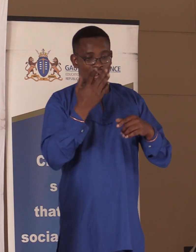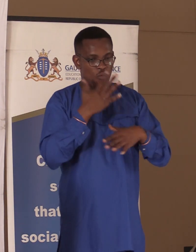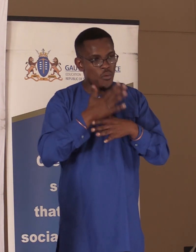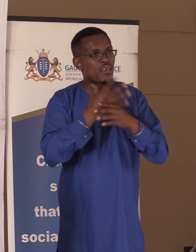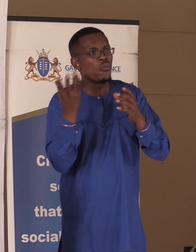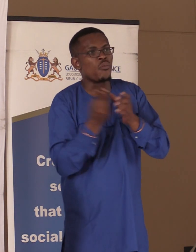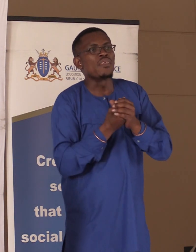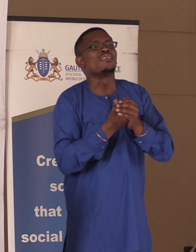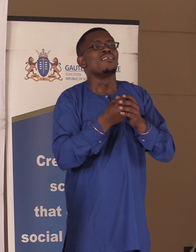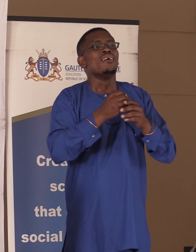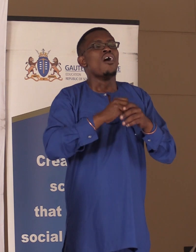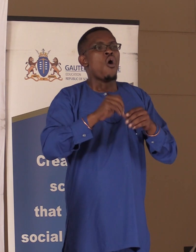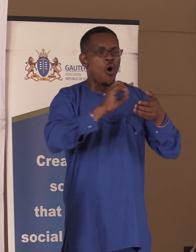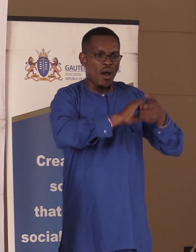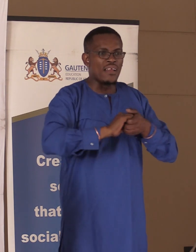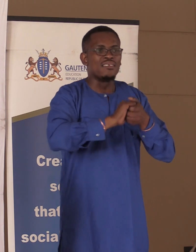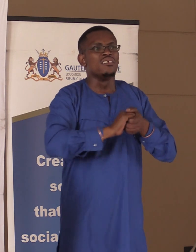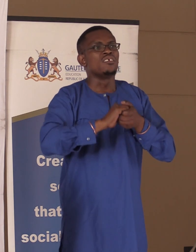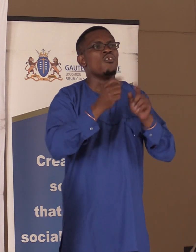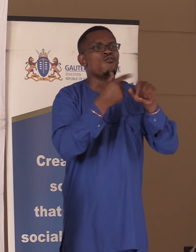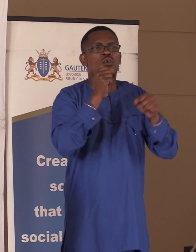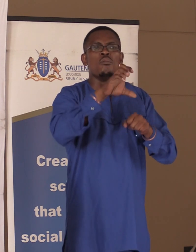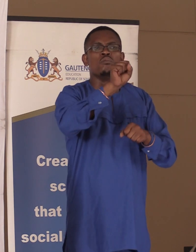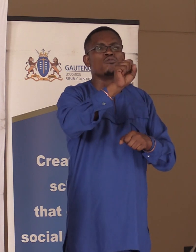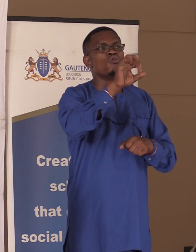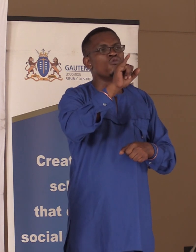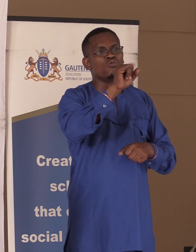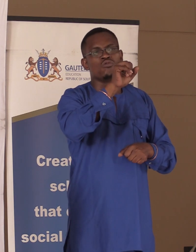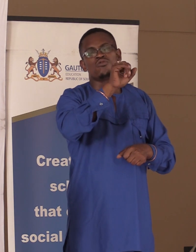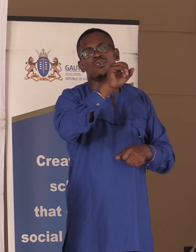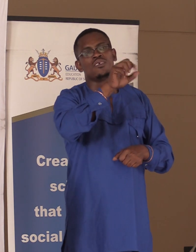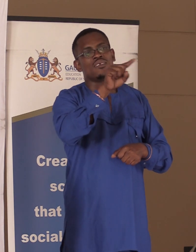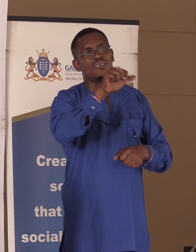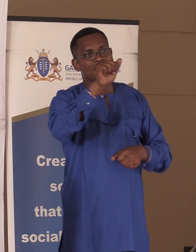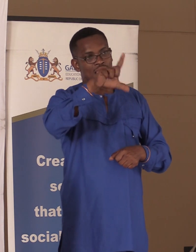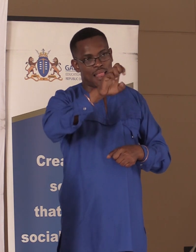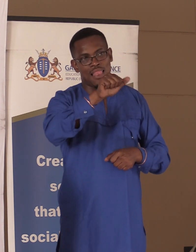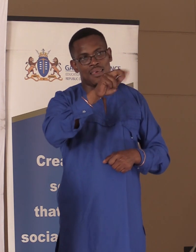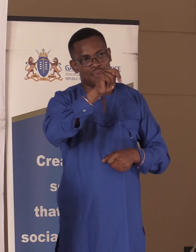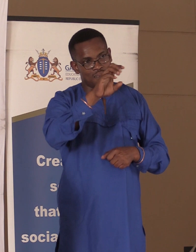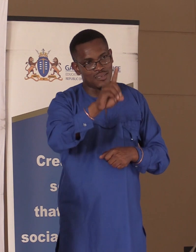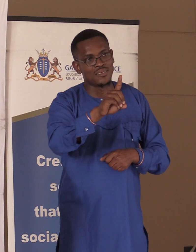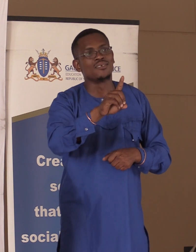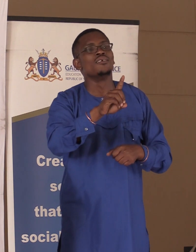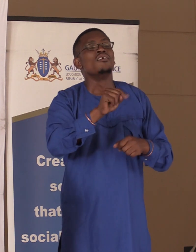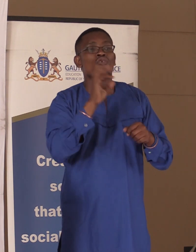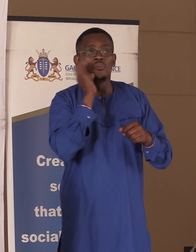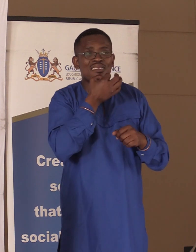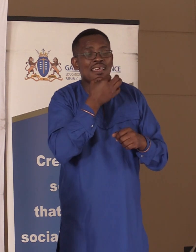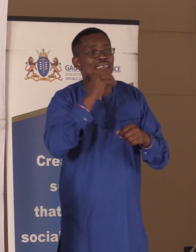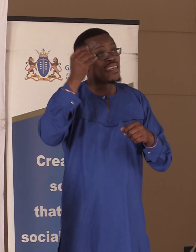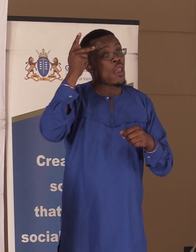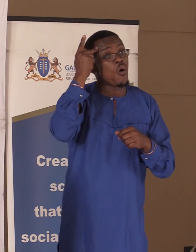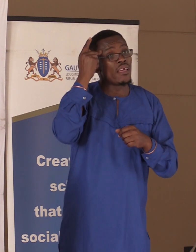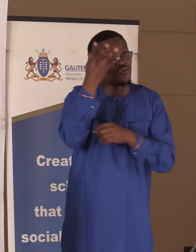organization in Switzerland, and we're gonna be doing another one on the 22nd. So I'm saying to you, the knowledge is here. I